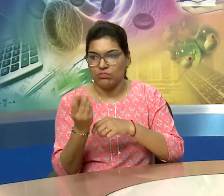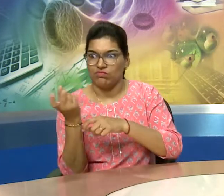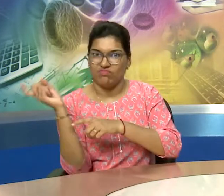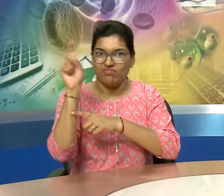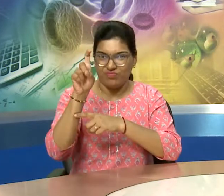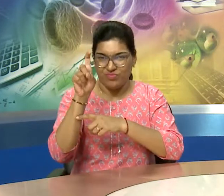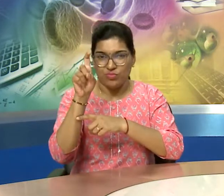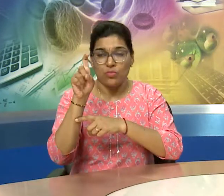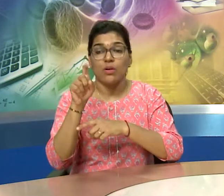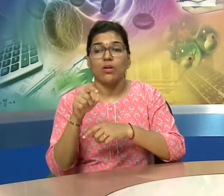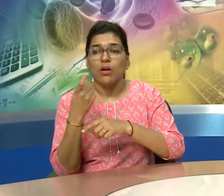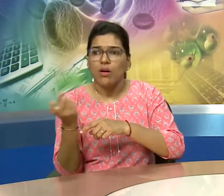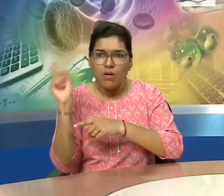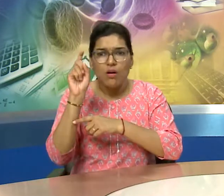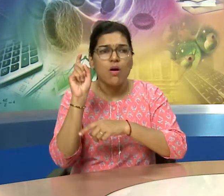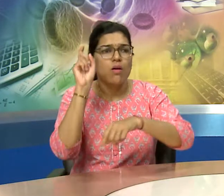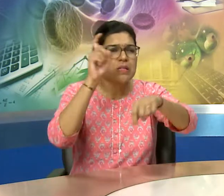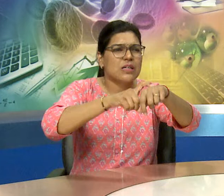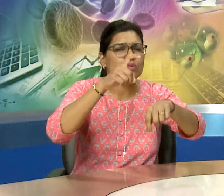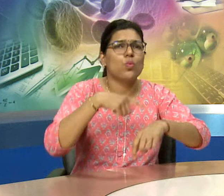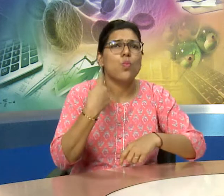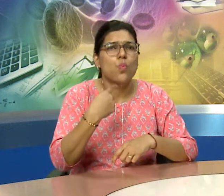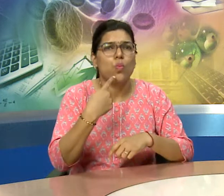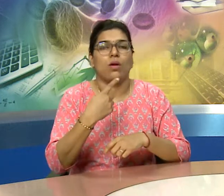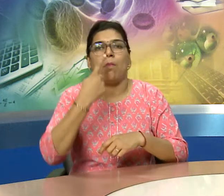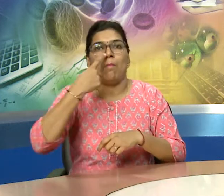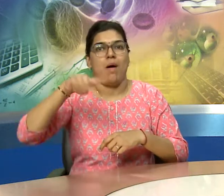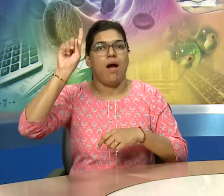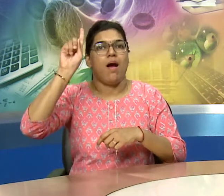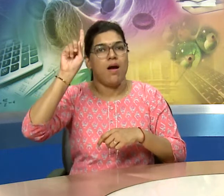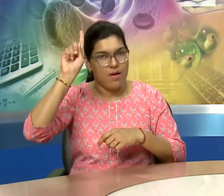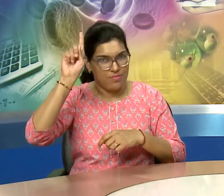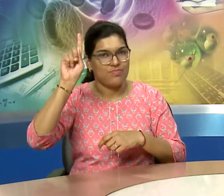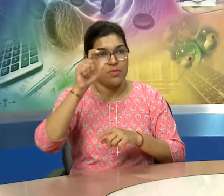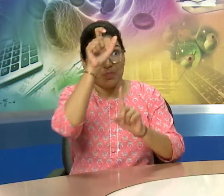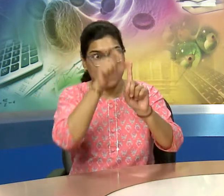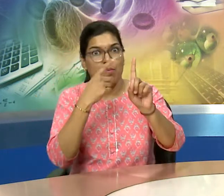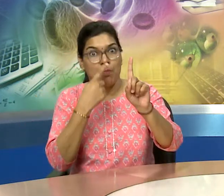This poem is about the scorpion's night,